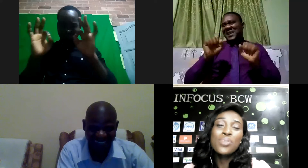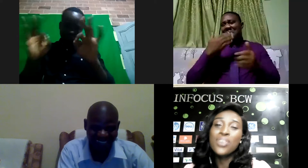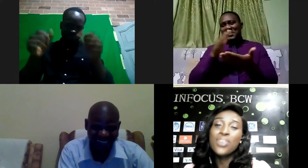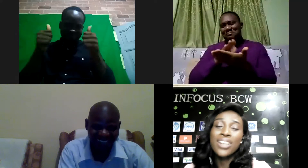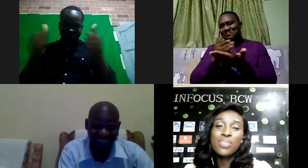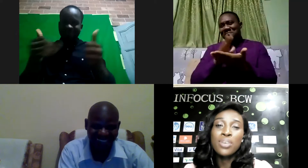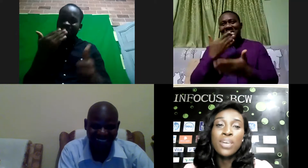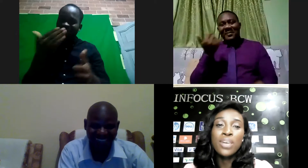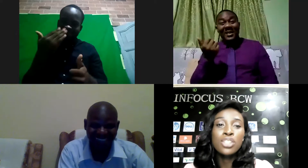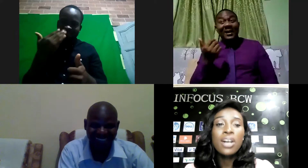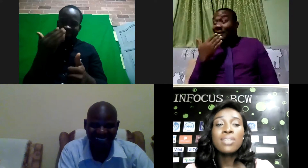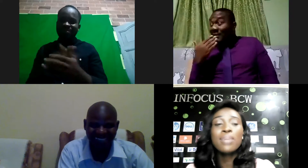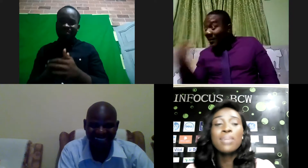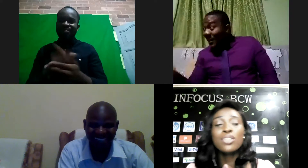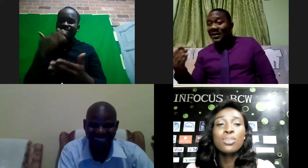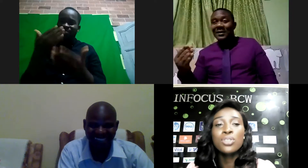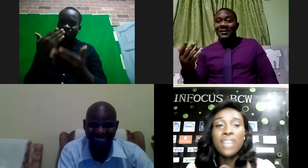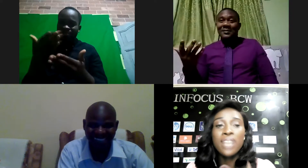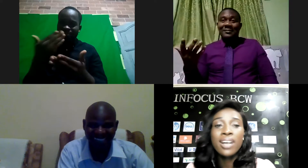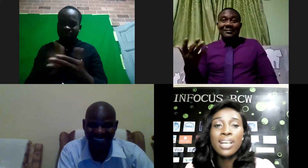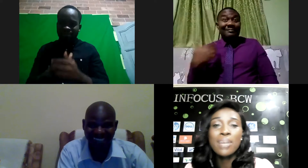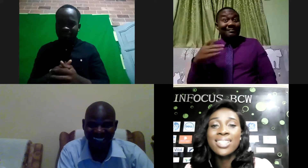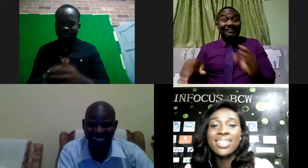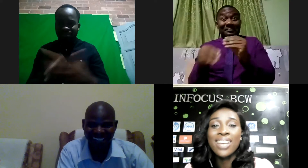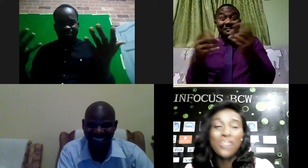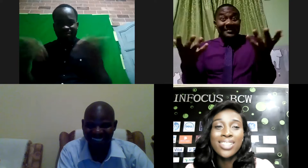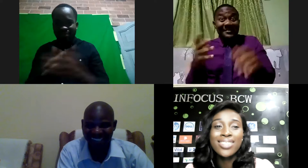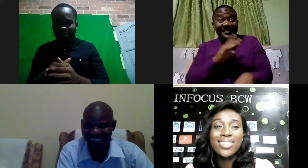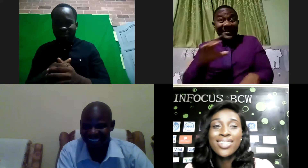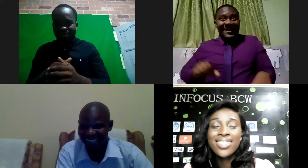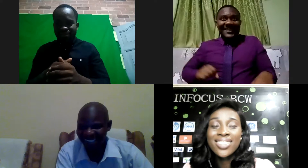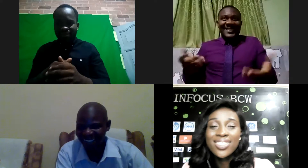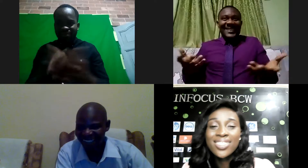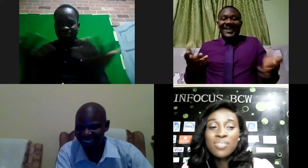you've been great. You've been great. Do you have something to share, Clement and Francis?